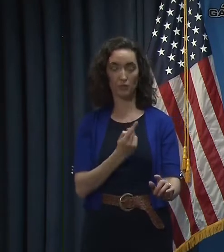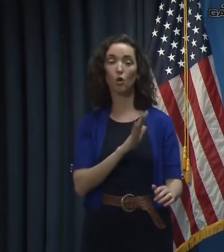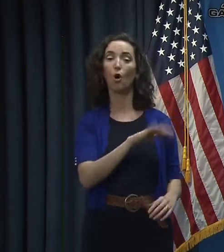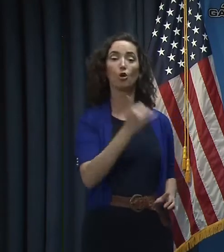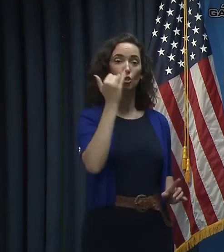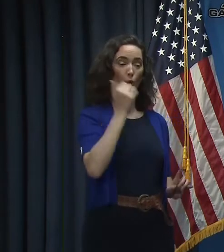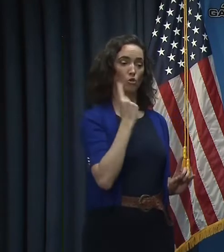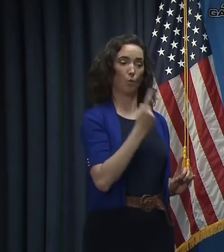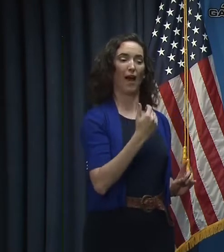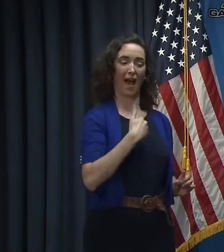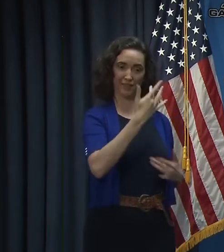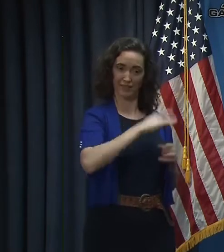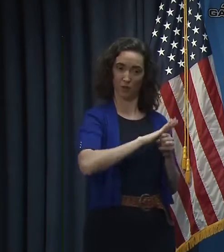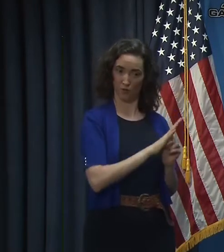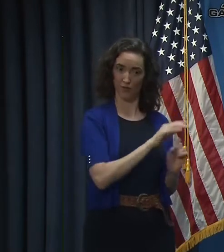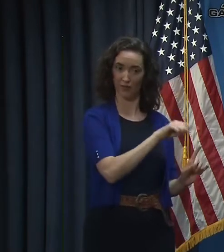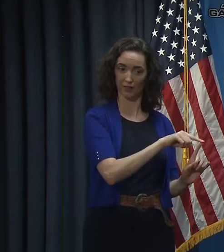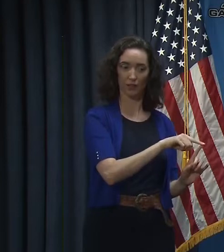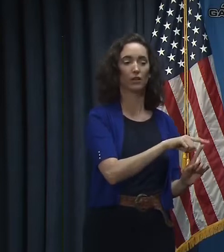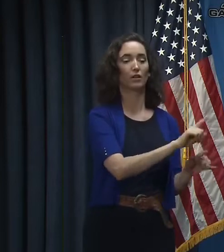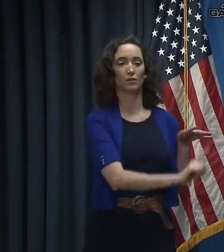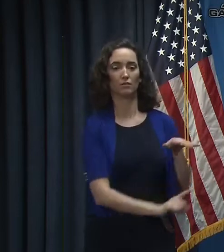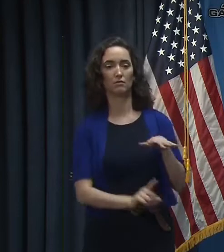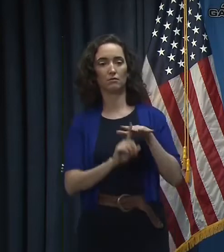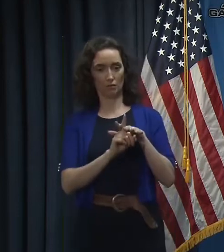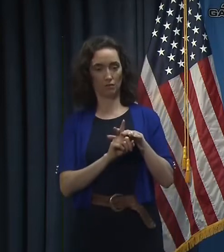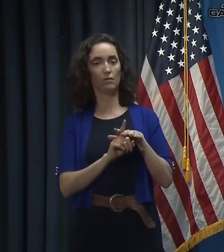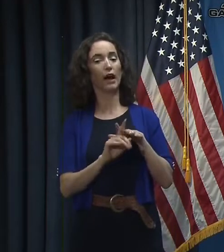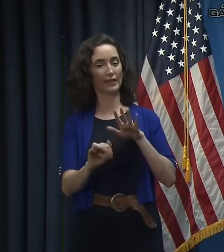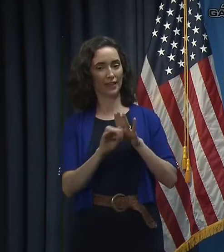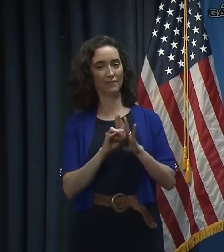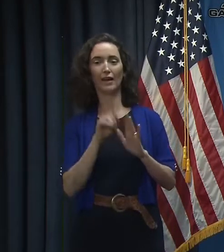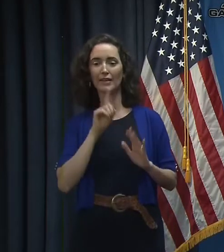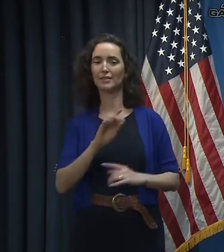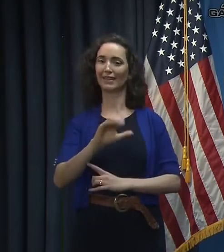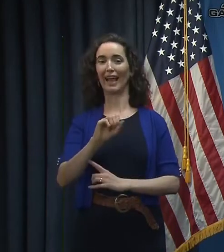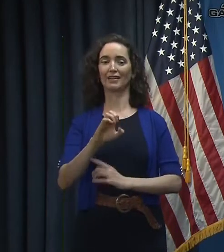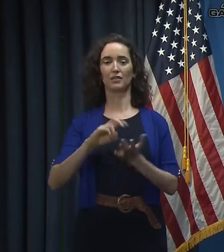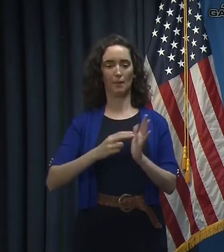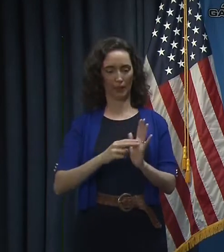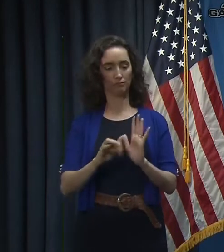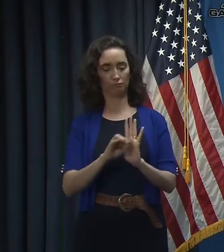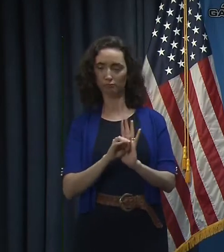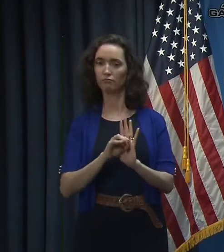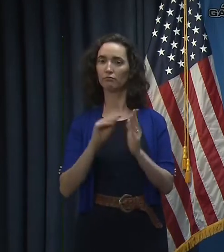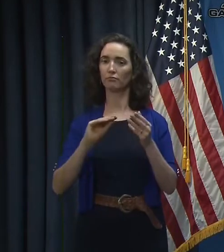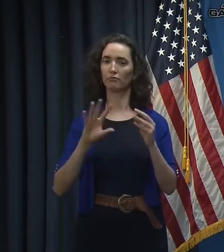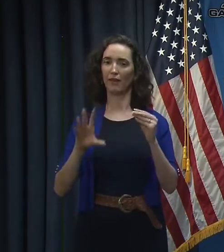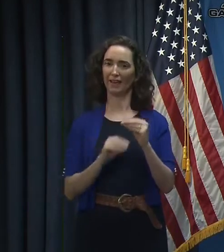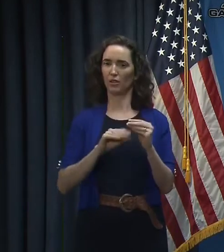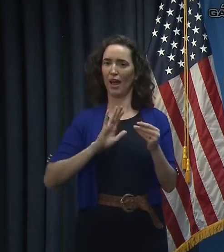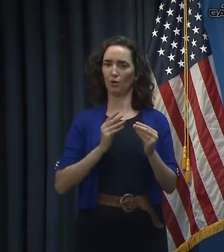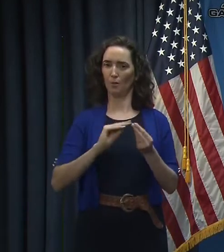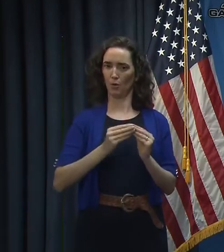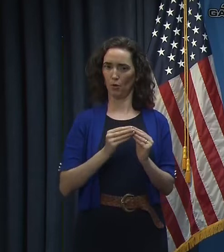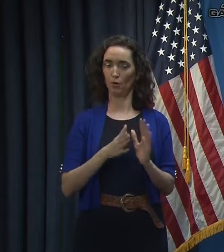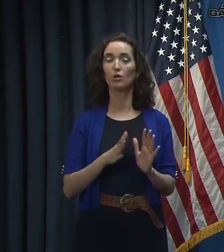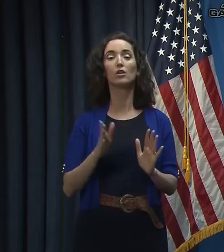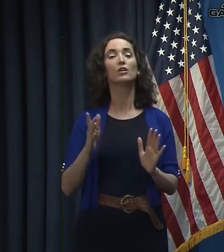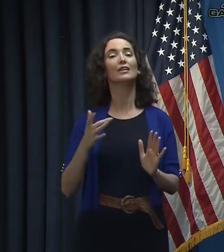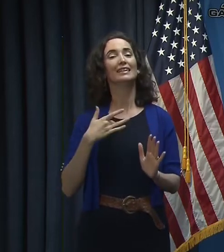our cases. So the next thing that we look at is what's going on over time with our cases. And then unfortunately, we know that anywhere between 12